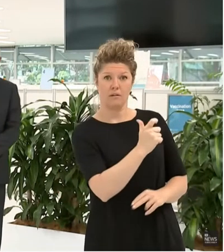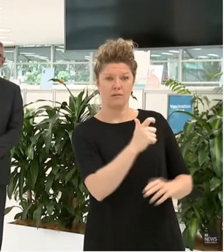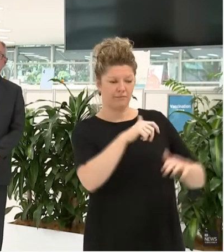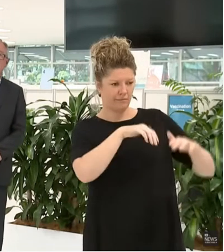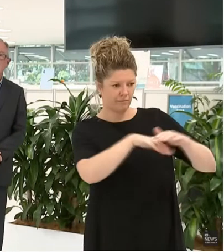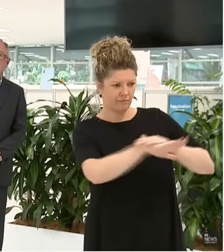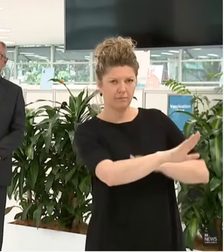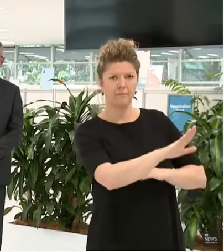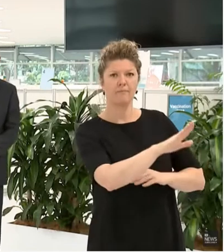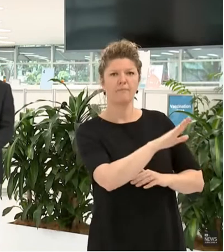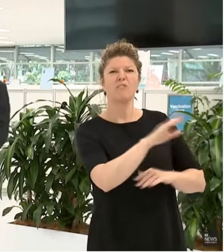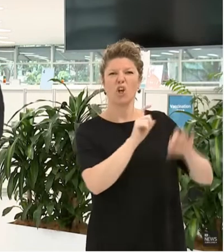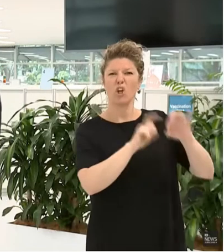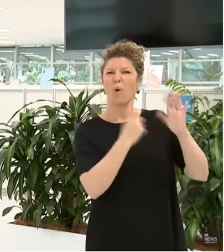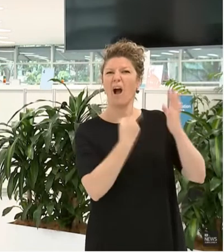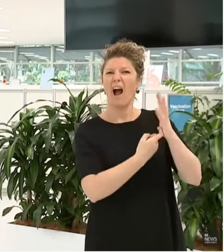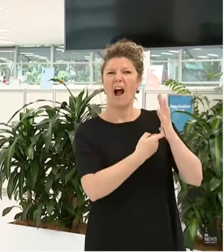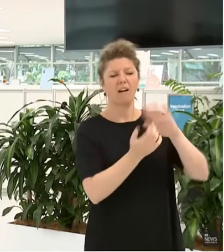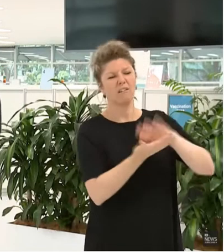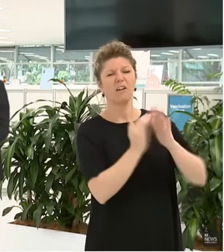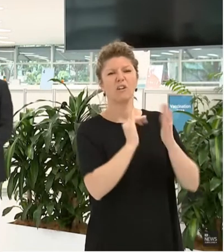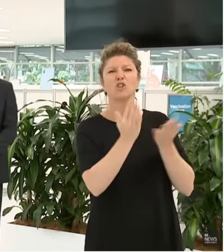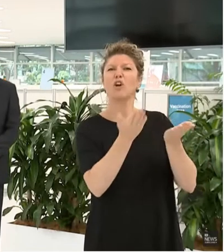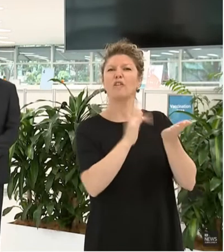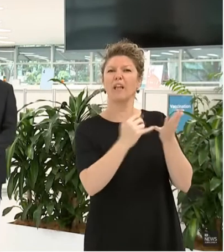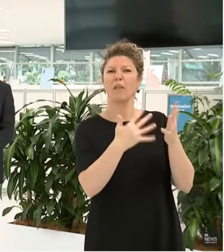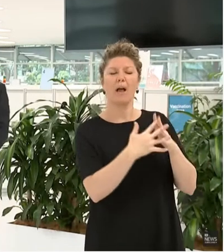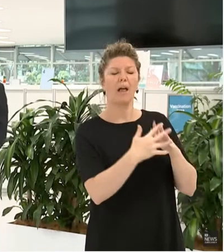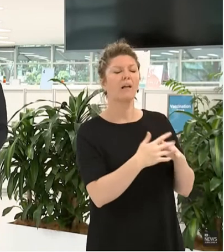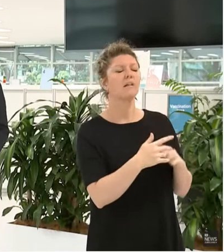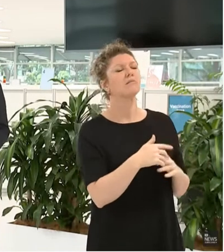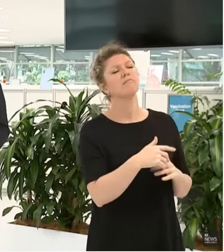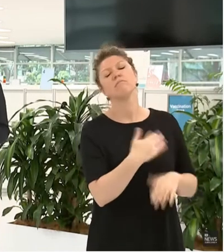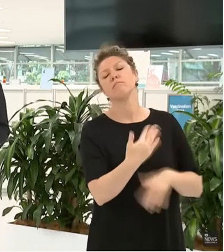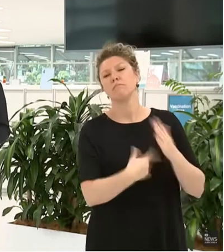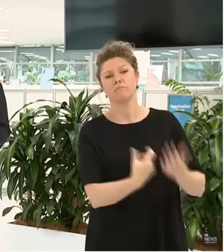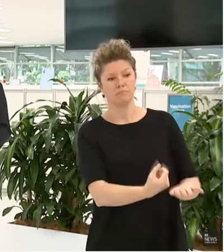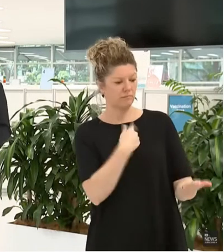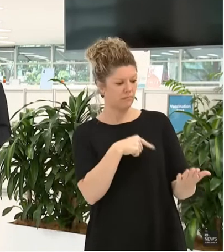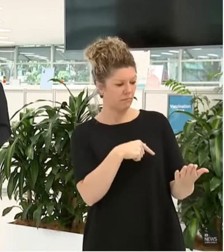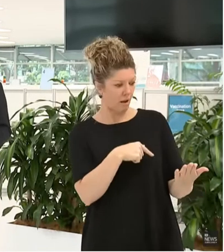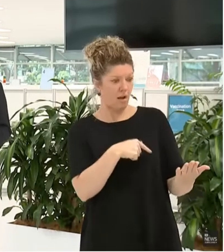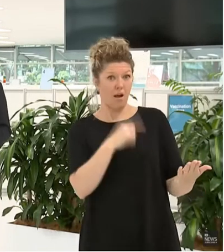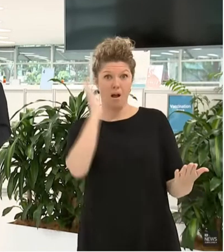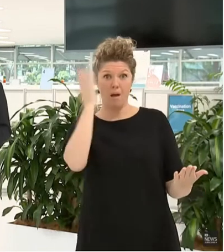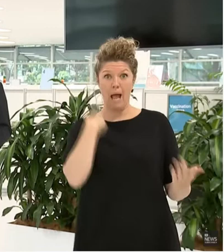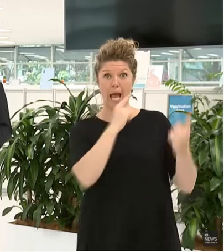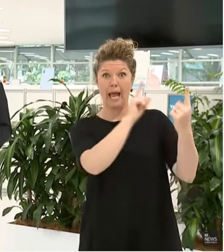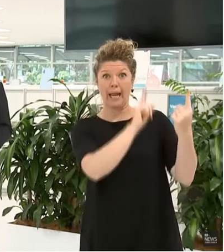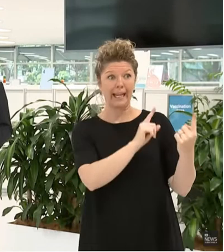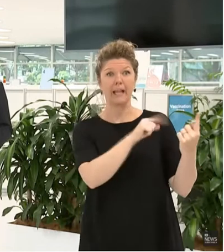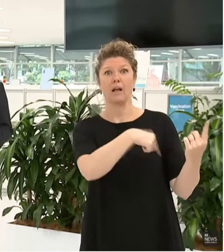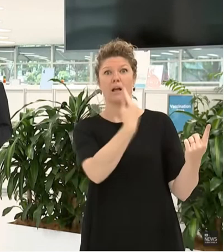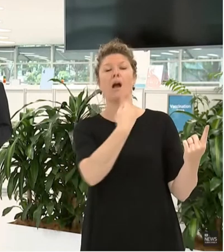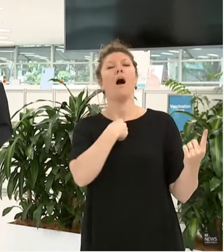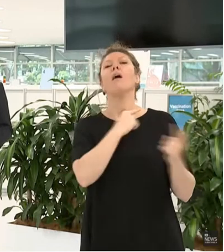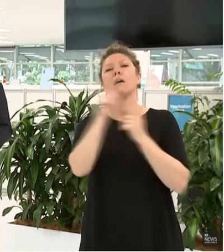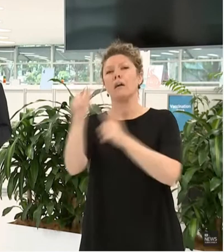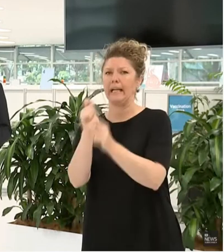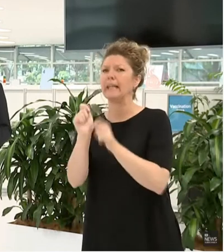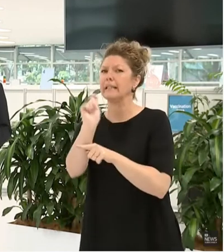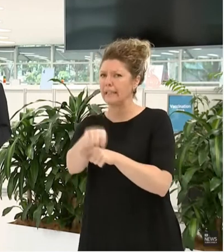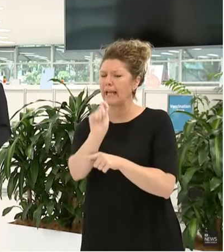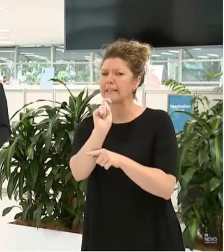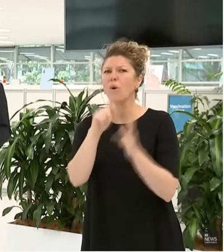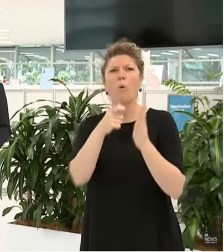comes through, it says very clearly, monitor your symptoms. If you feel unwell, then get tested, or if you are directed so by New South Wales